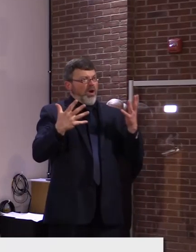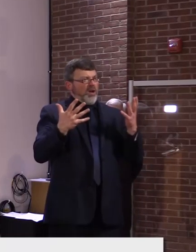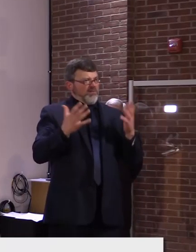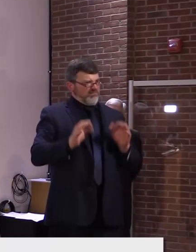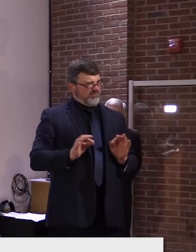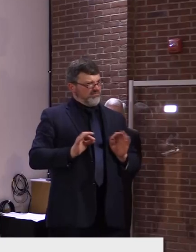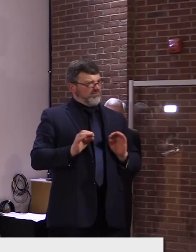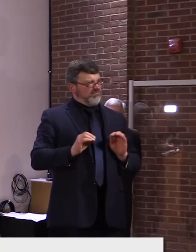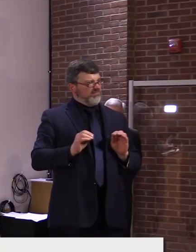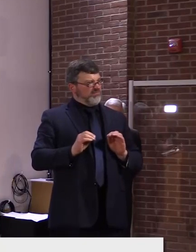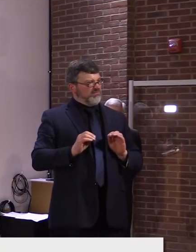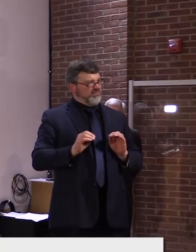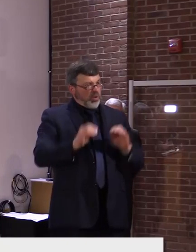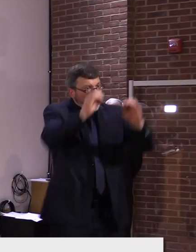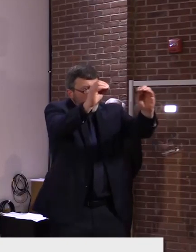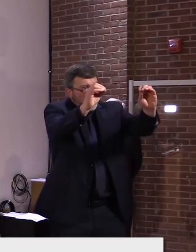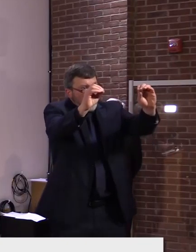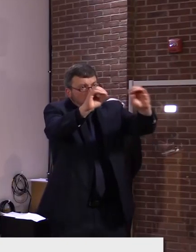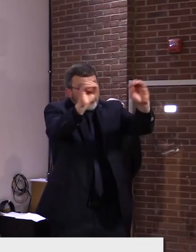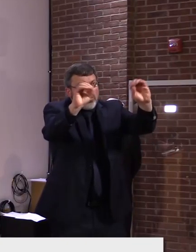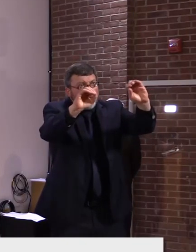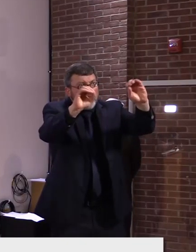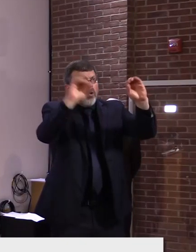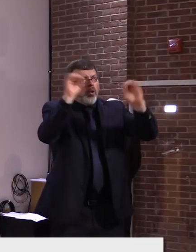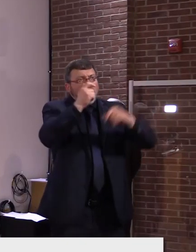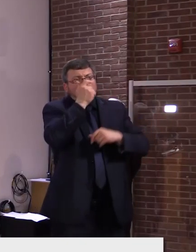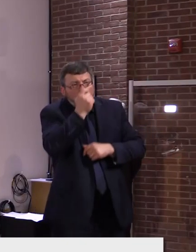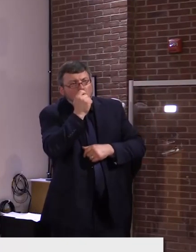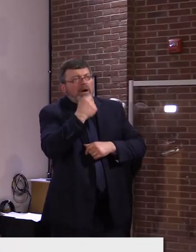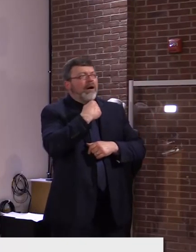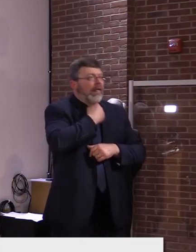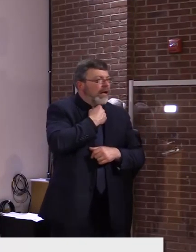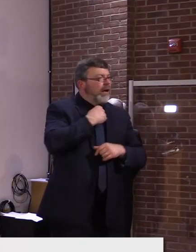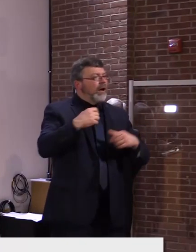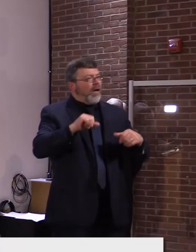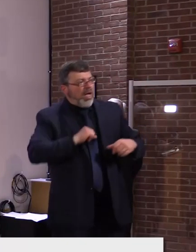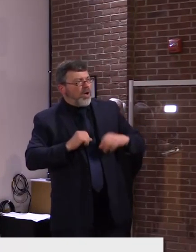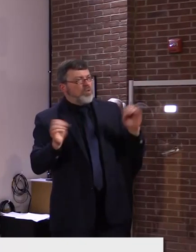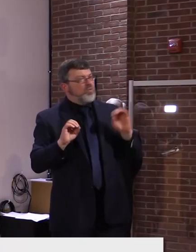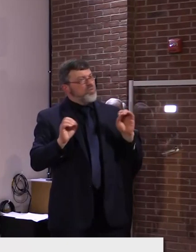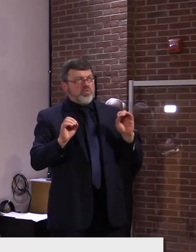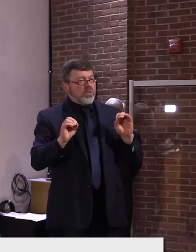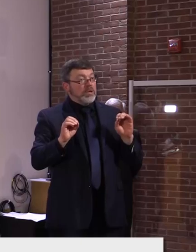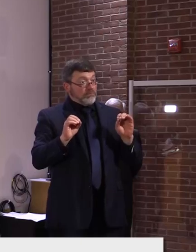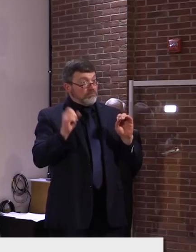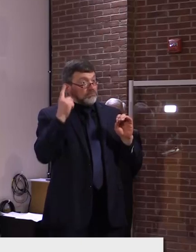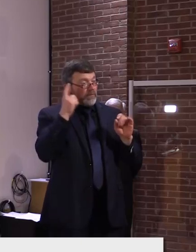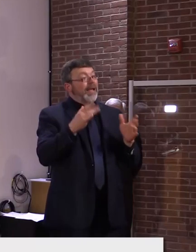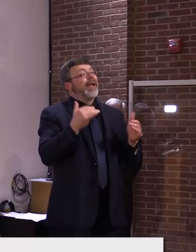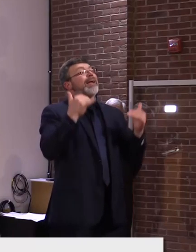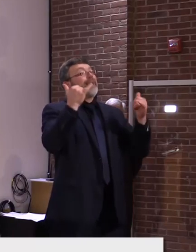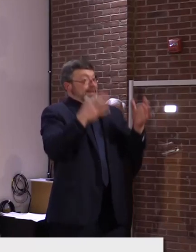vaccinated benefited. Their rate of infection decreased from 4.3% to